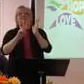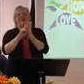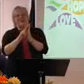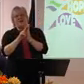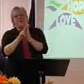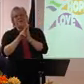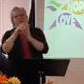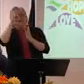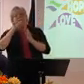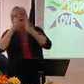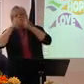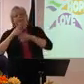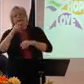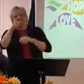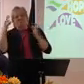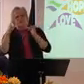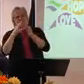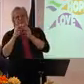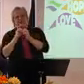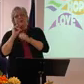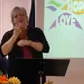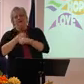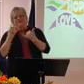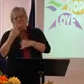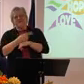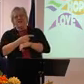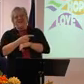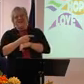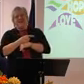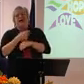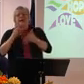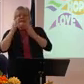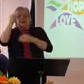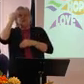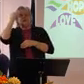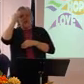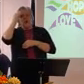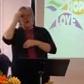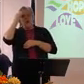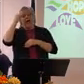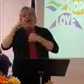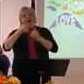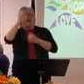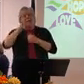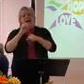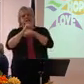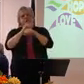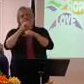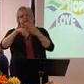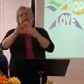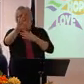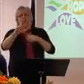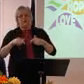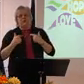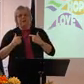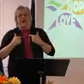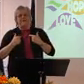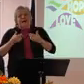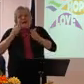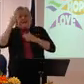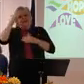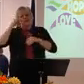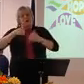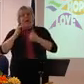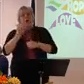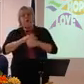watching, God bless you for joining us today. Let us know how God is working in your life. Let us know how